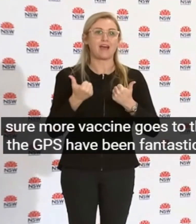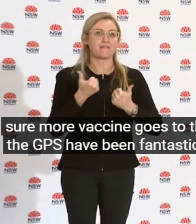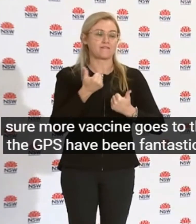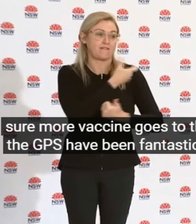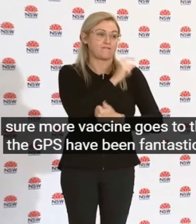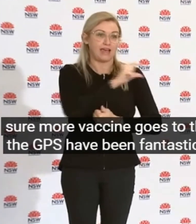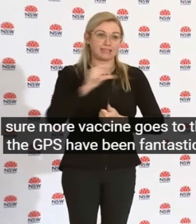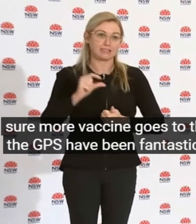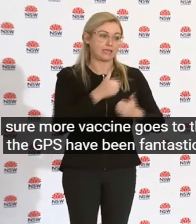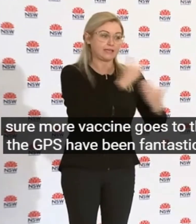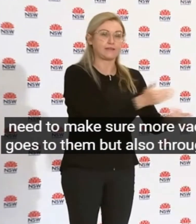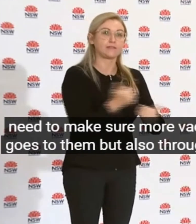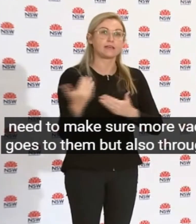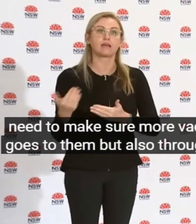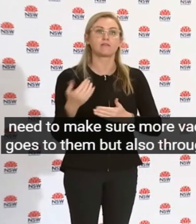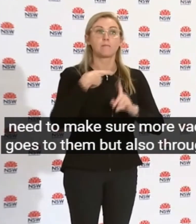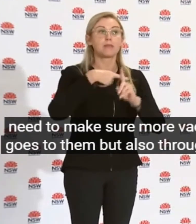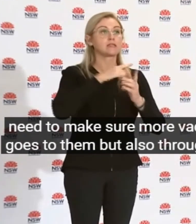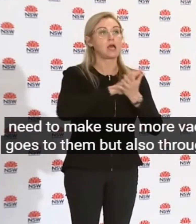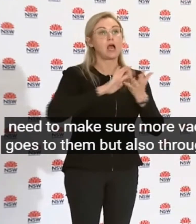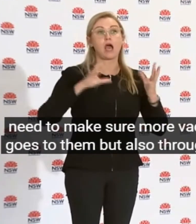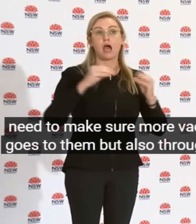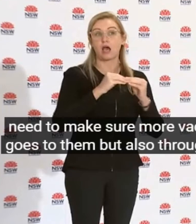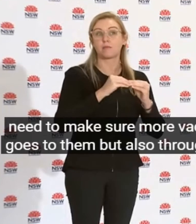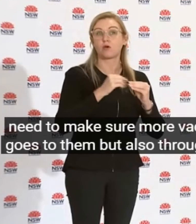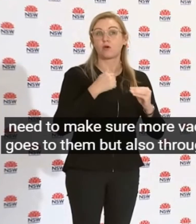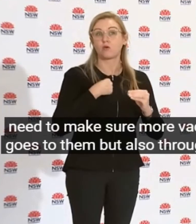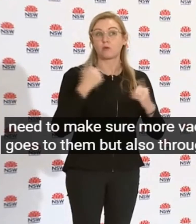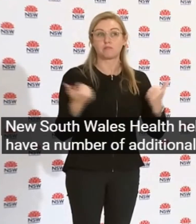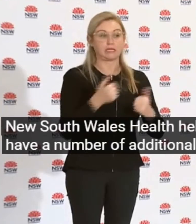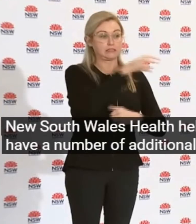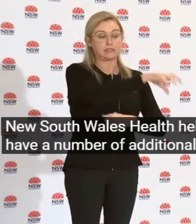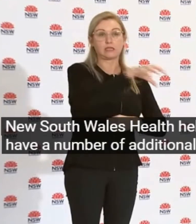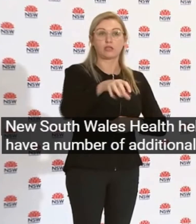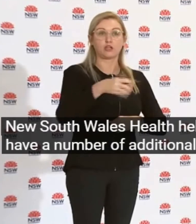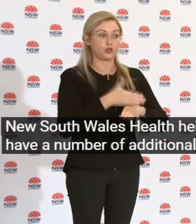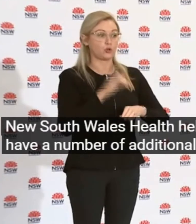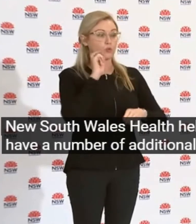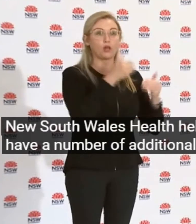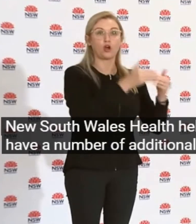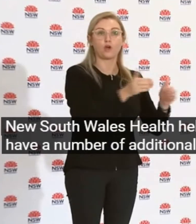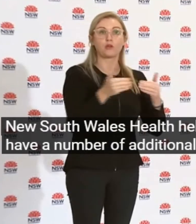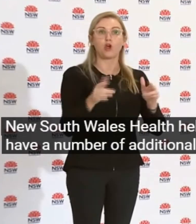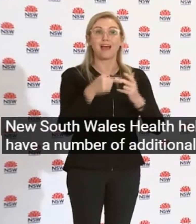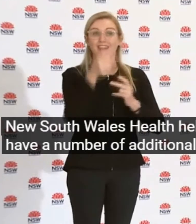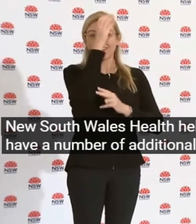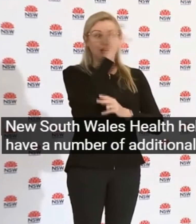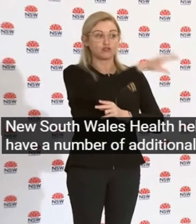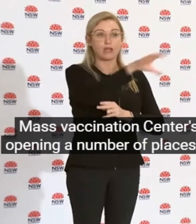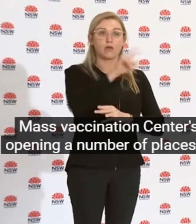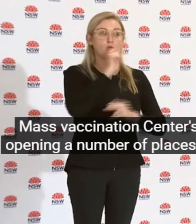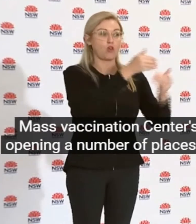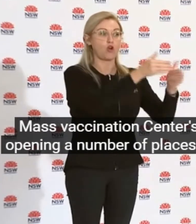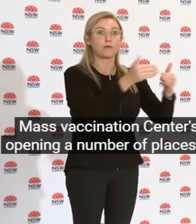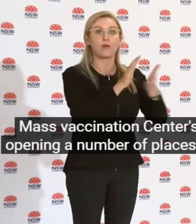South Wales health hubs, we have a number of additional mass vaccination centres opening, a number of places in the regions opening. So it's really